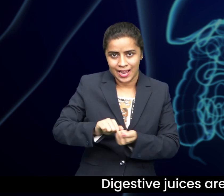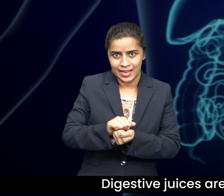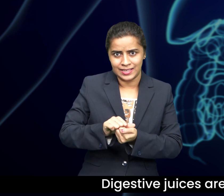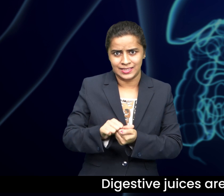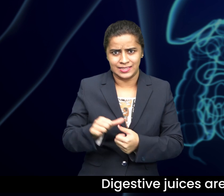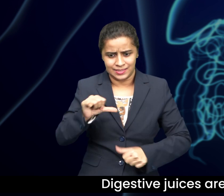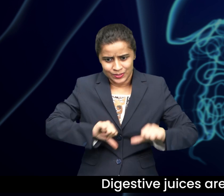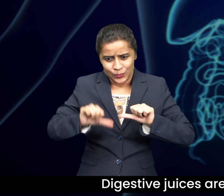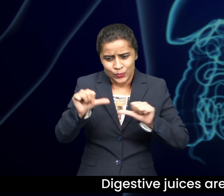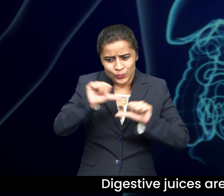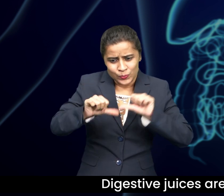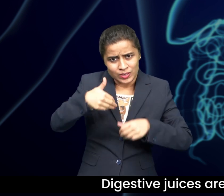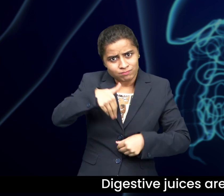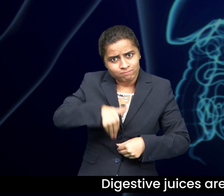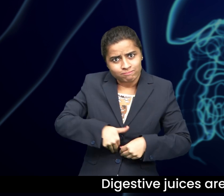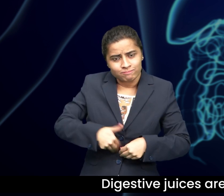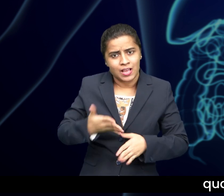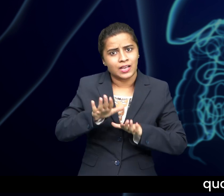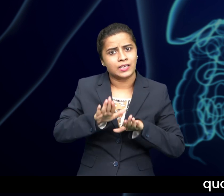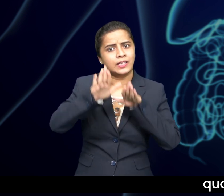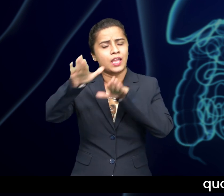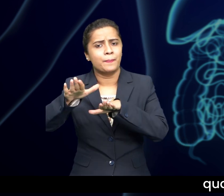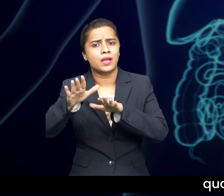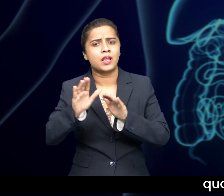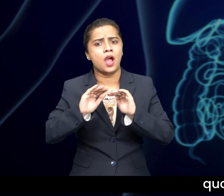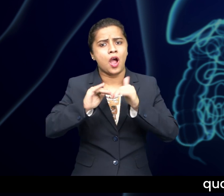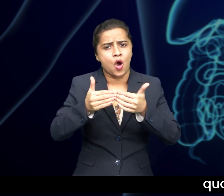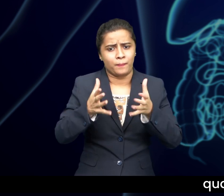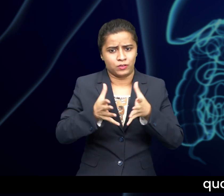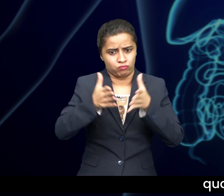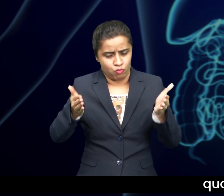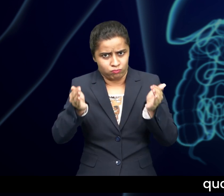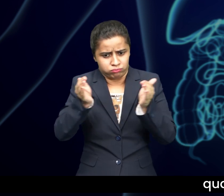Digestive juices are produced depending on the quantity of food.